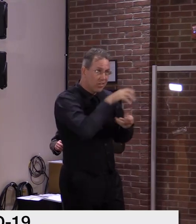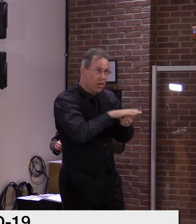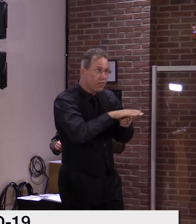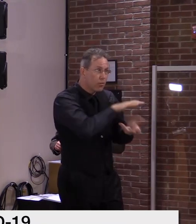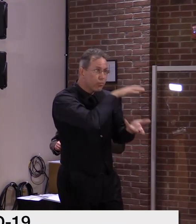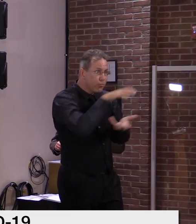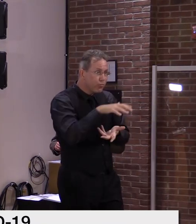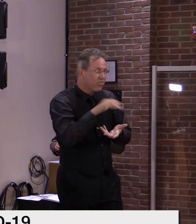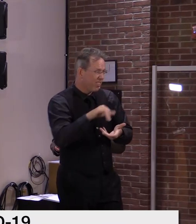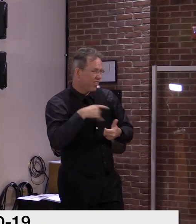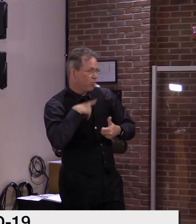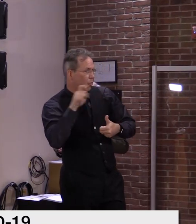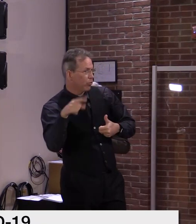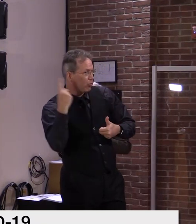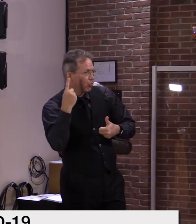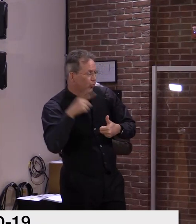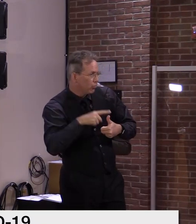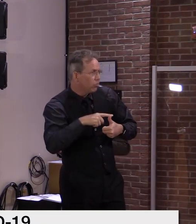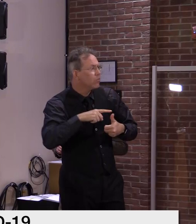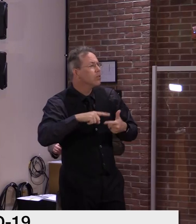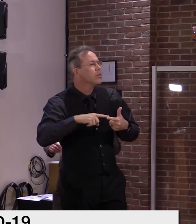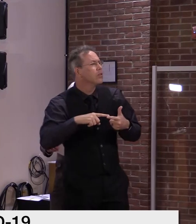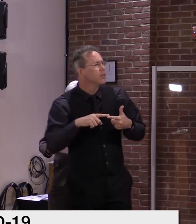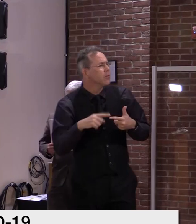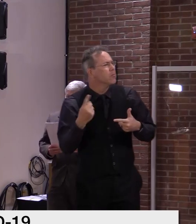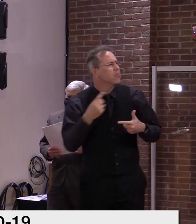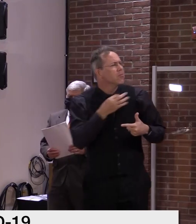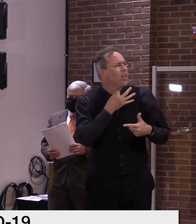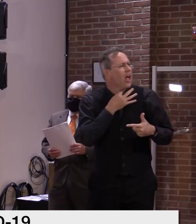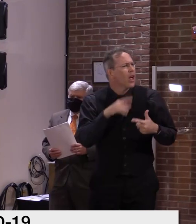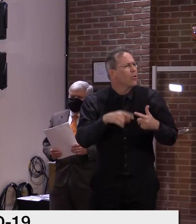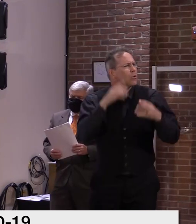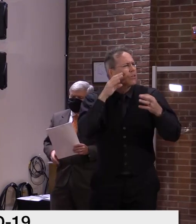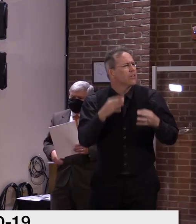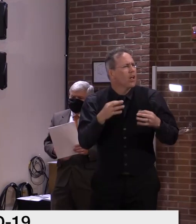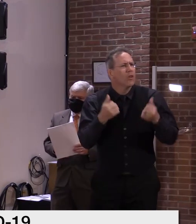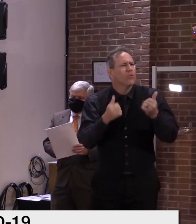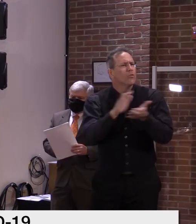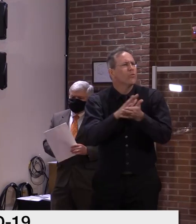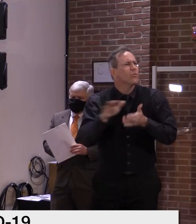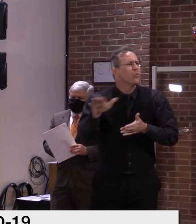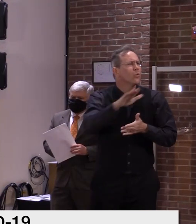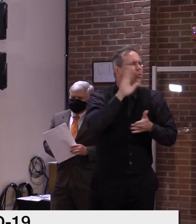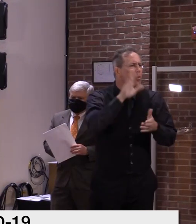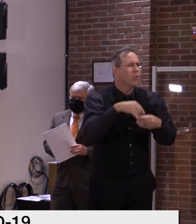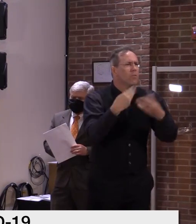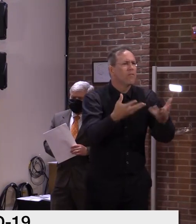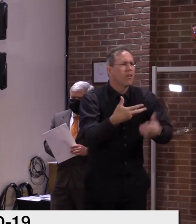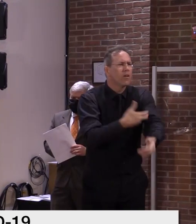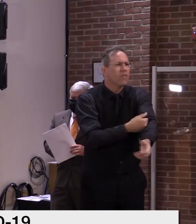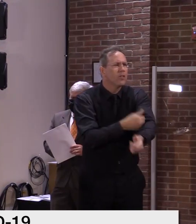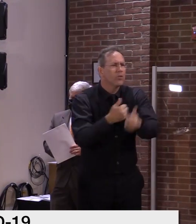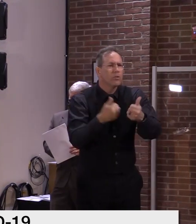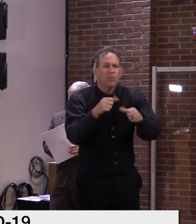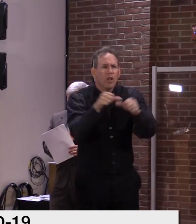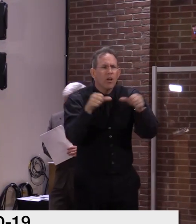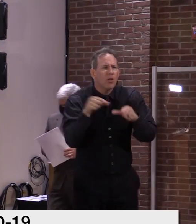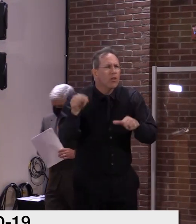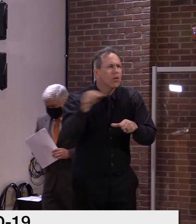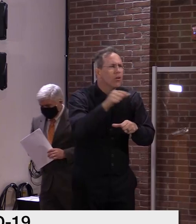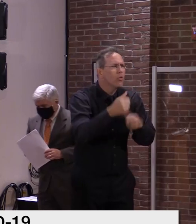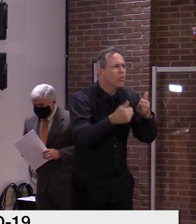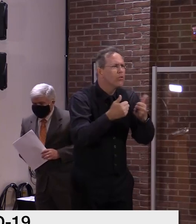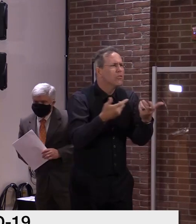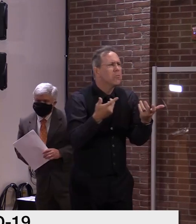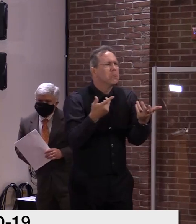to host the clinics? Are they sort of regional hub schools, or are you targeting communities with lower vaccination rates, kind